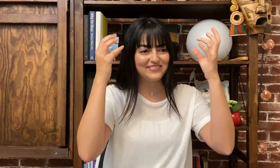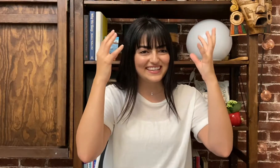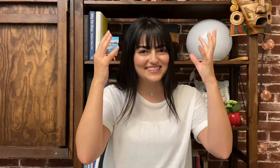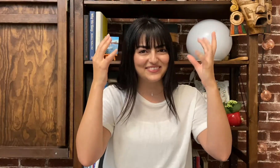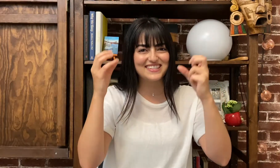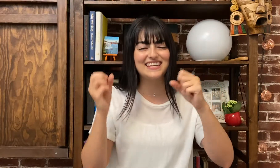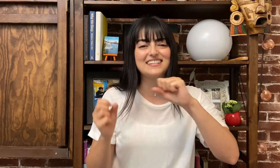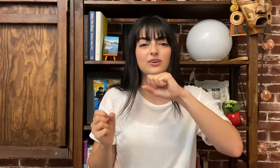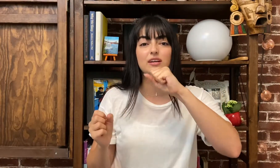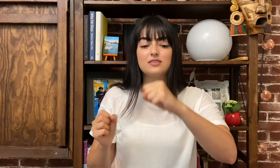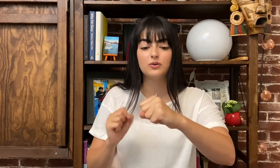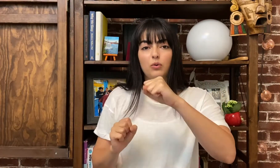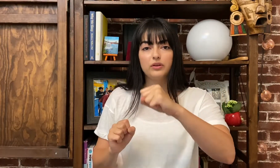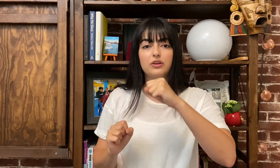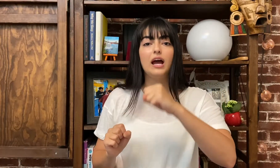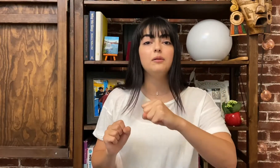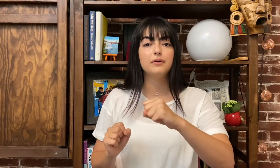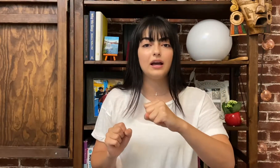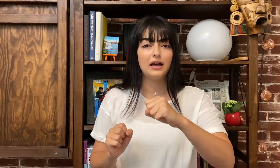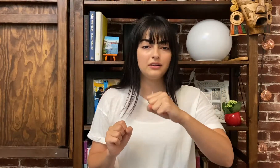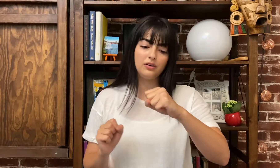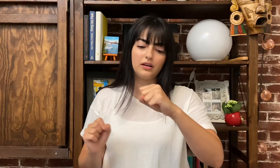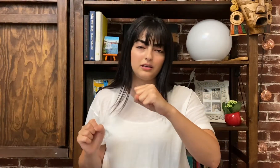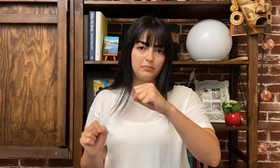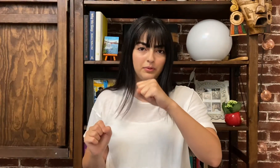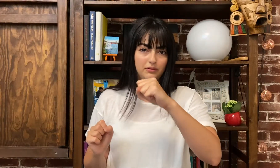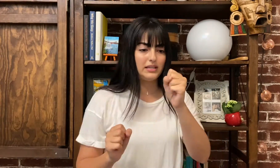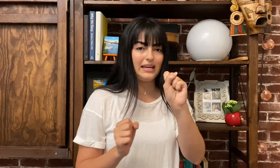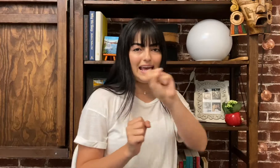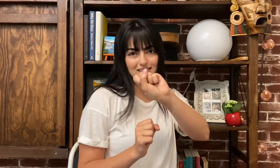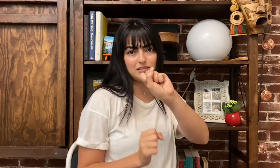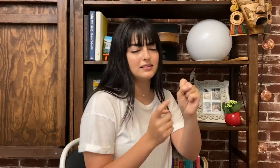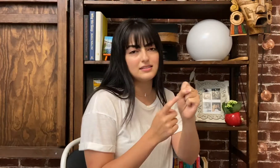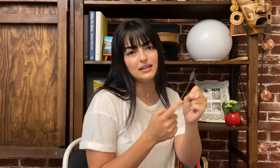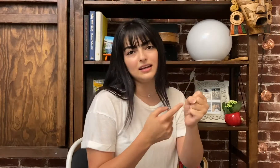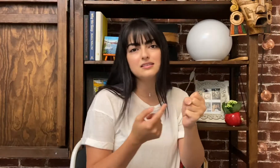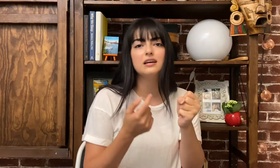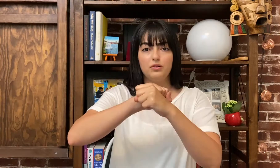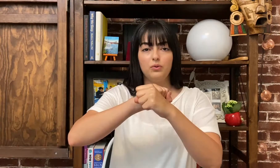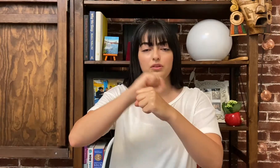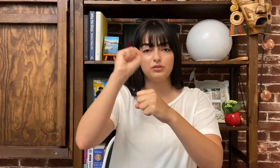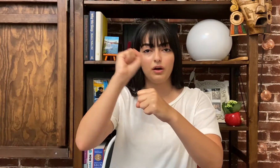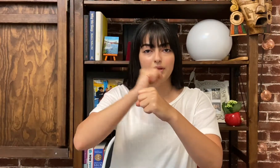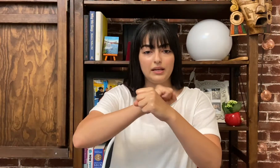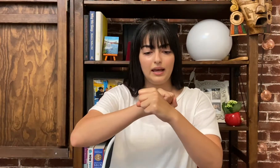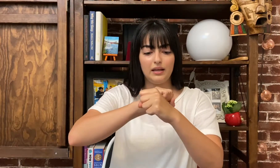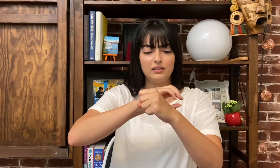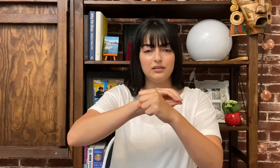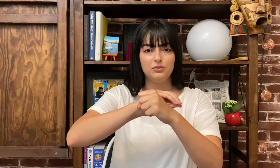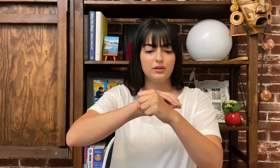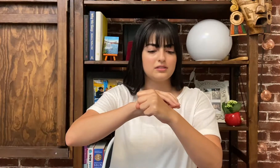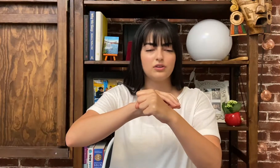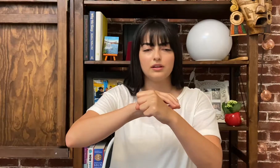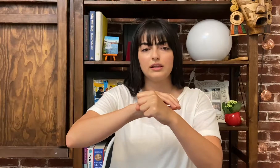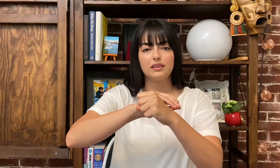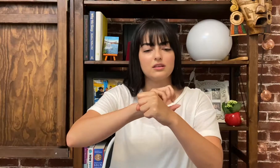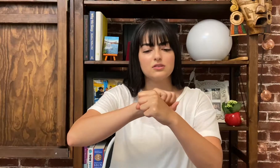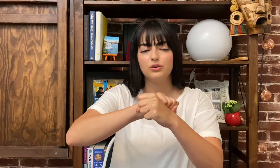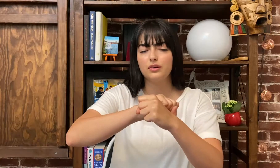so much sense. Okay, so with your helper hand, you're gonna put an S. This is an S. With your dominant hand, you can start it like this or you can start